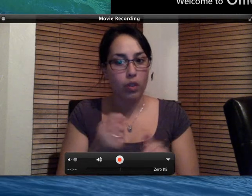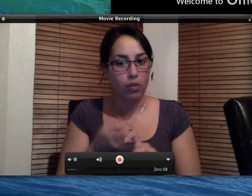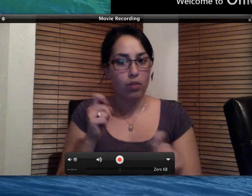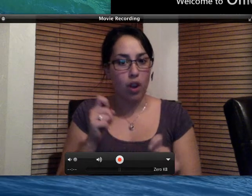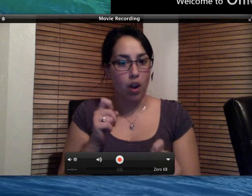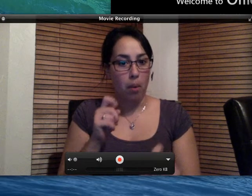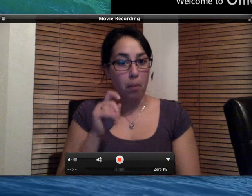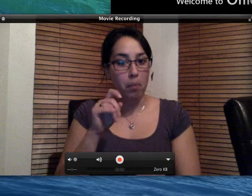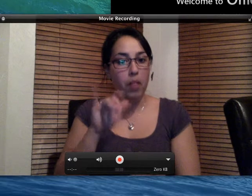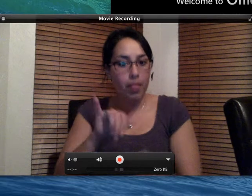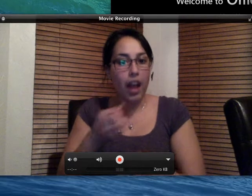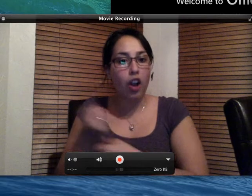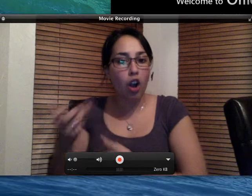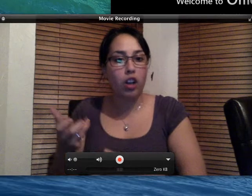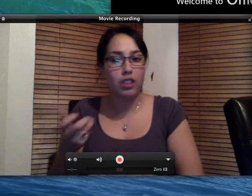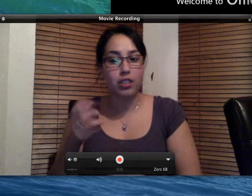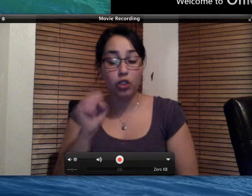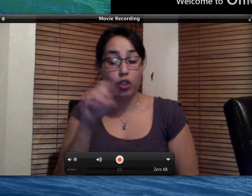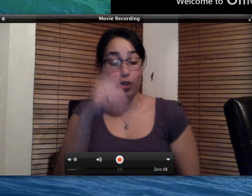hygiene.